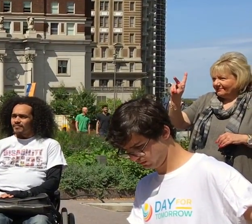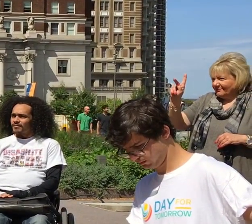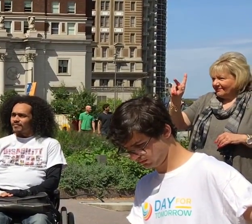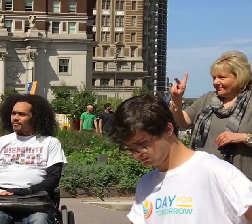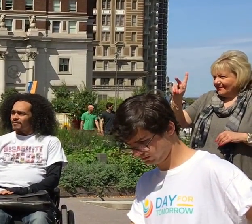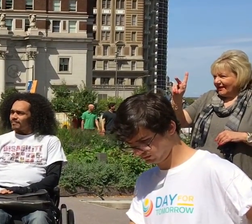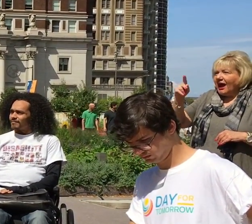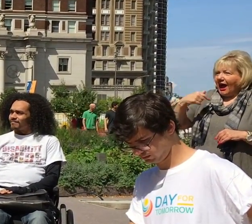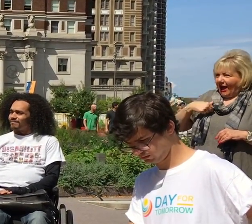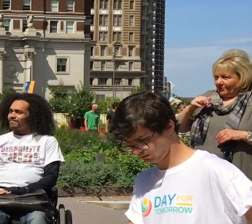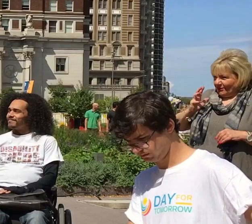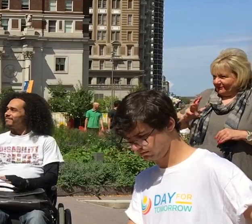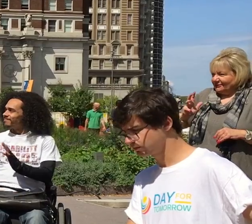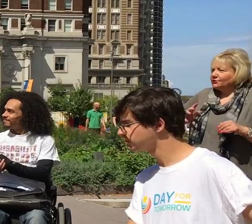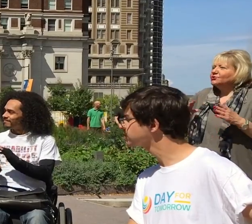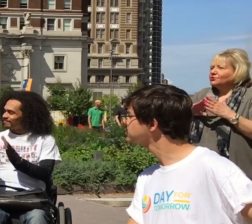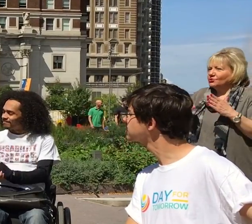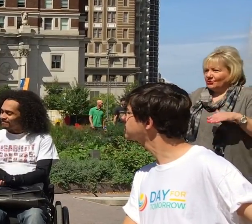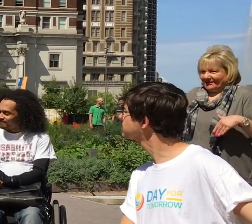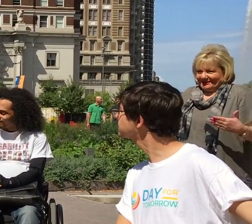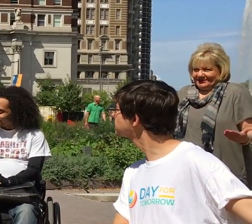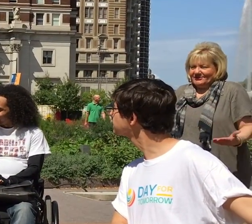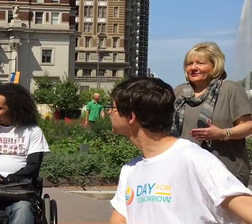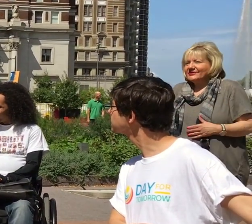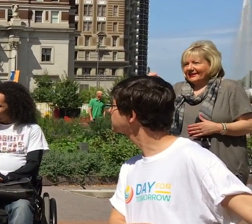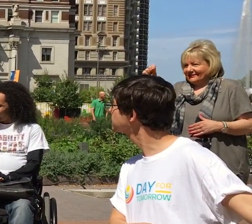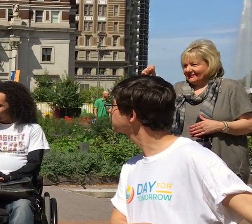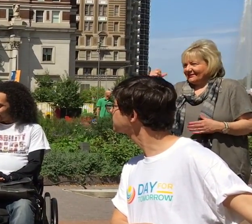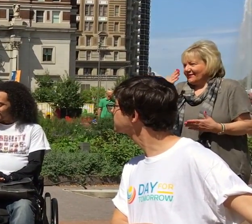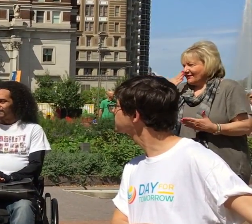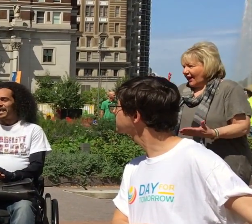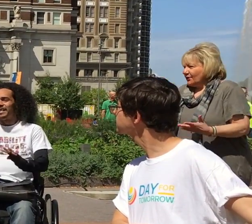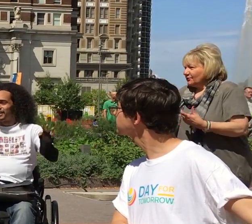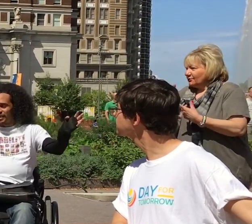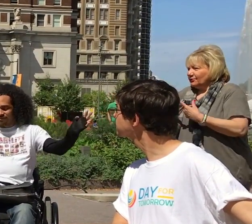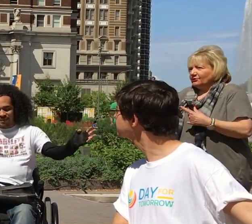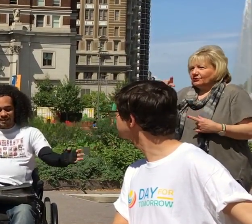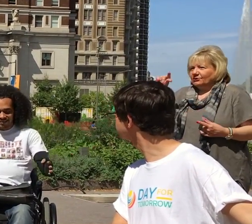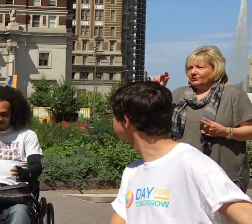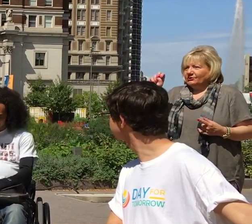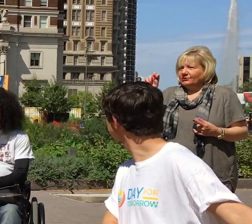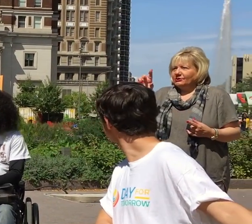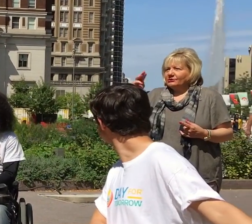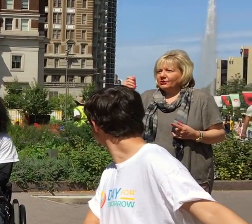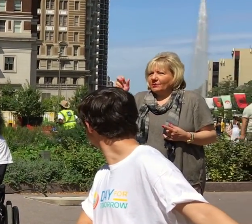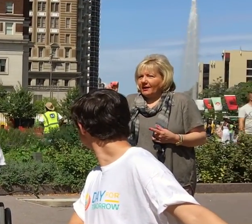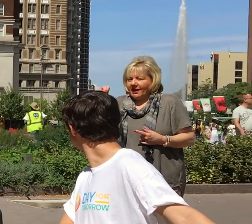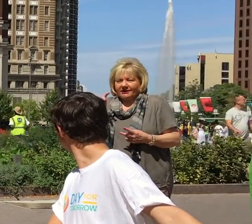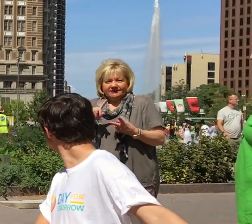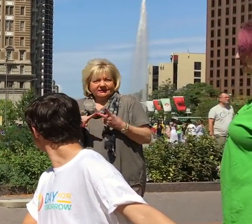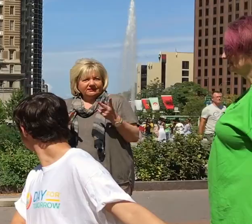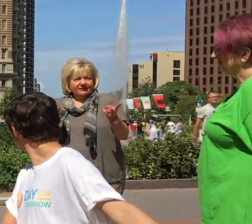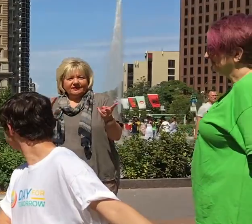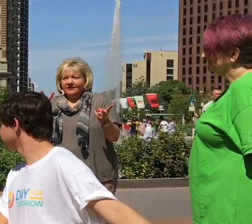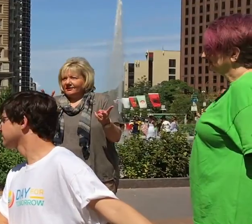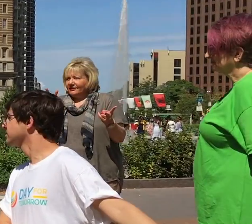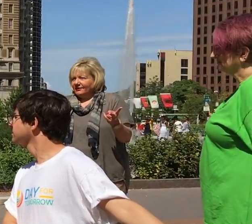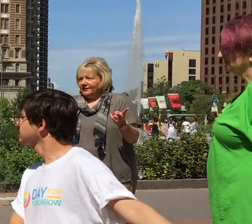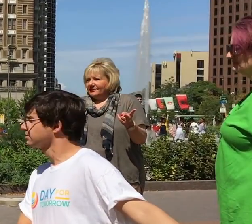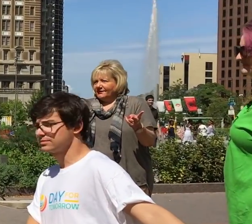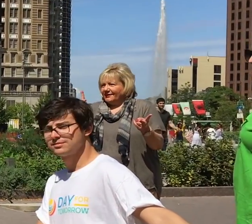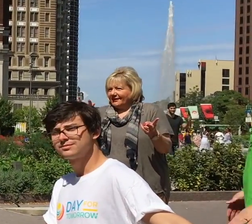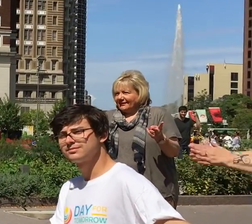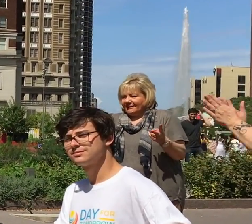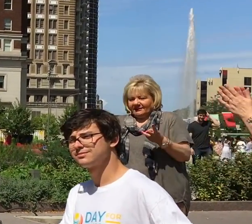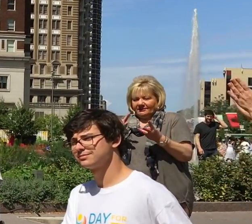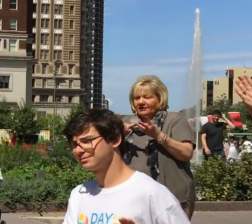a student years ago. Thanks to Herman for setting everything up. Vicky and Shailen and people from ADAPT for being